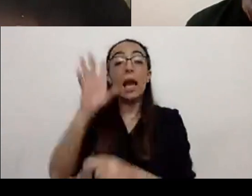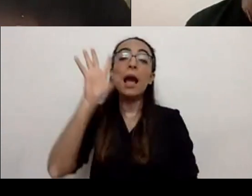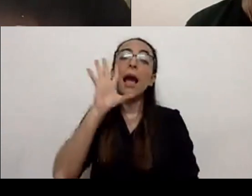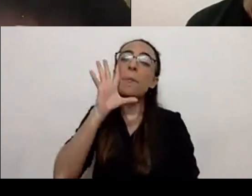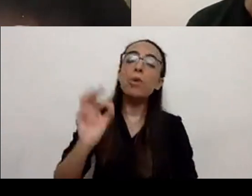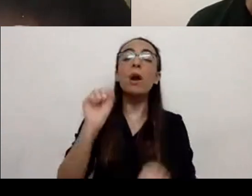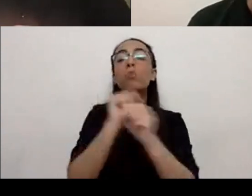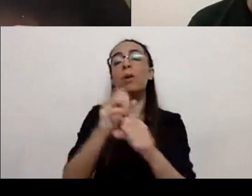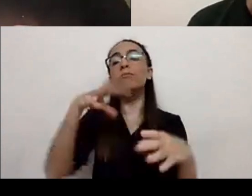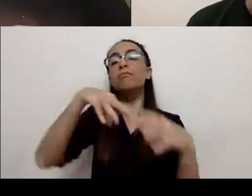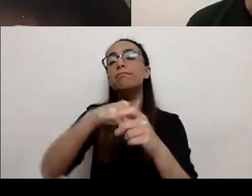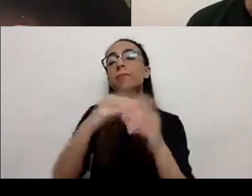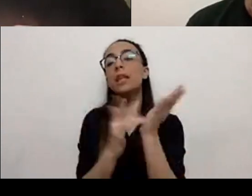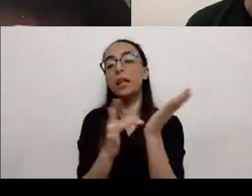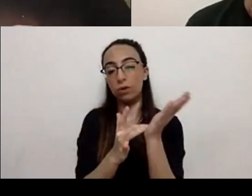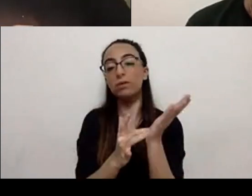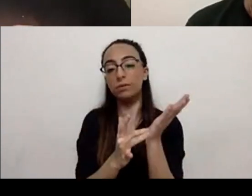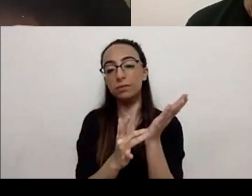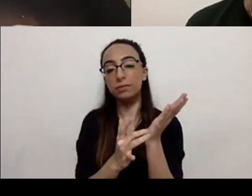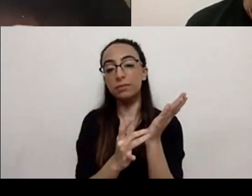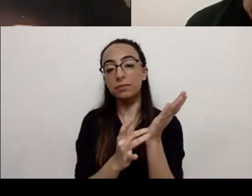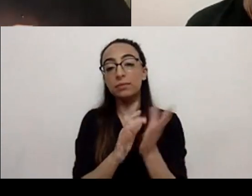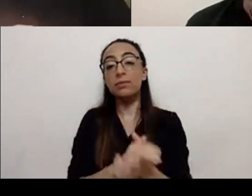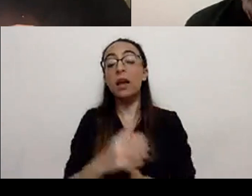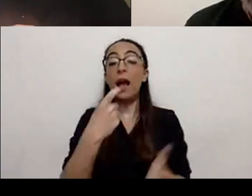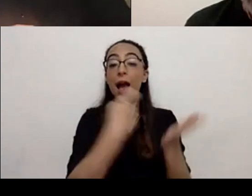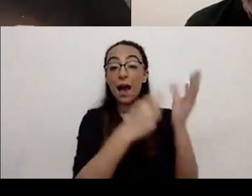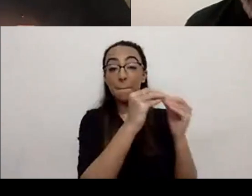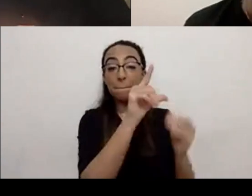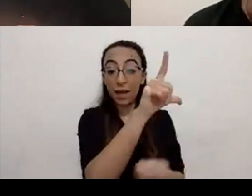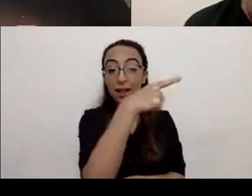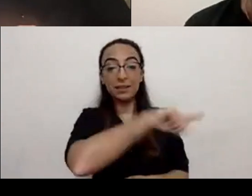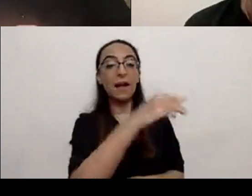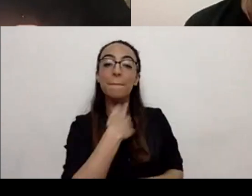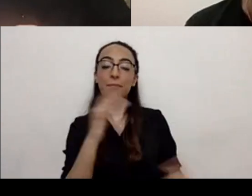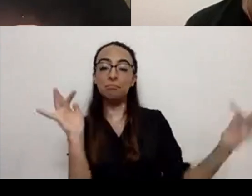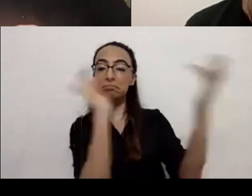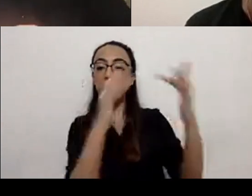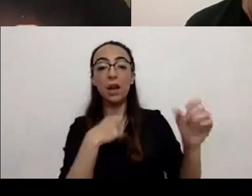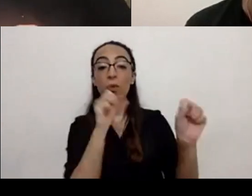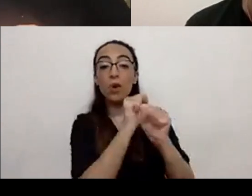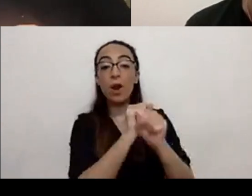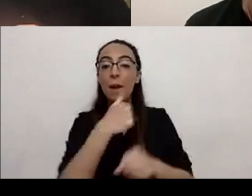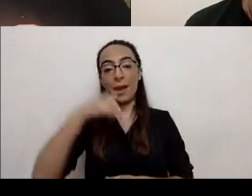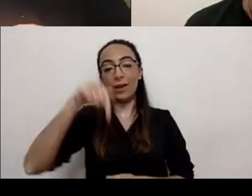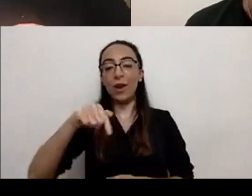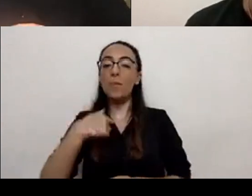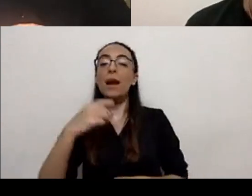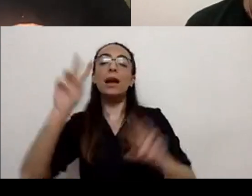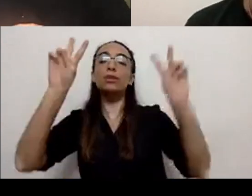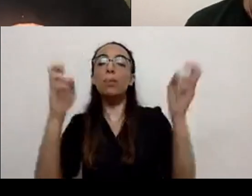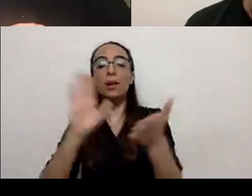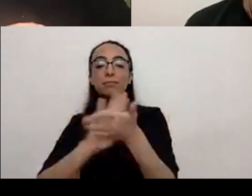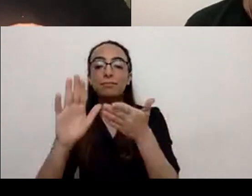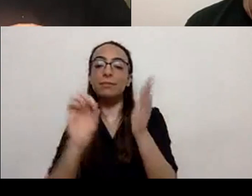I can assure my founder, RBL Bank, that while we are speaking today of Here a Million,